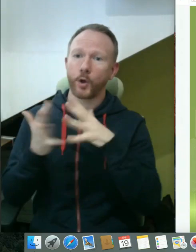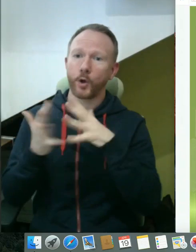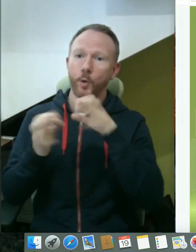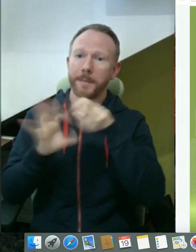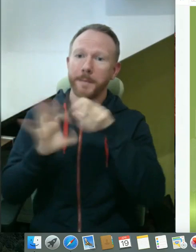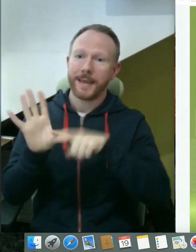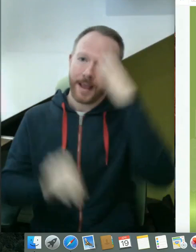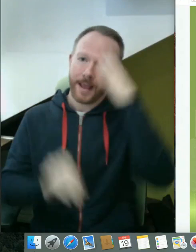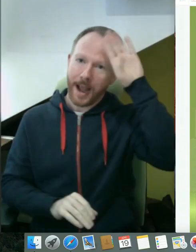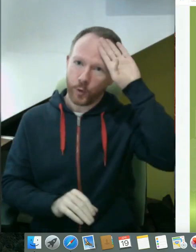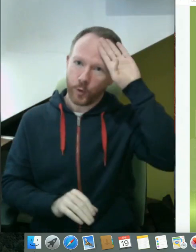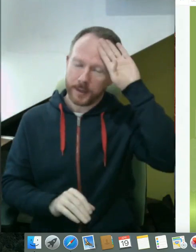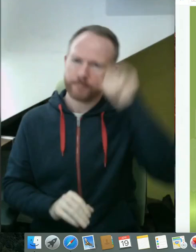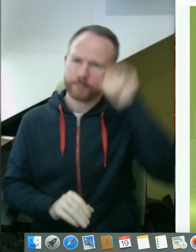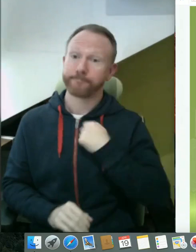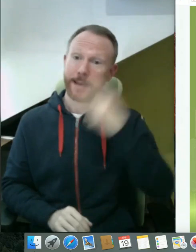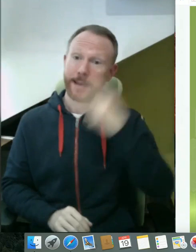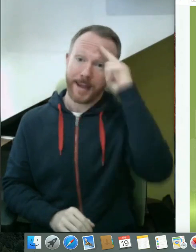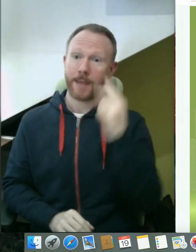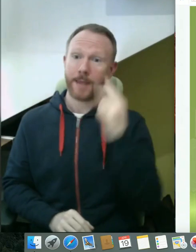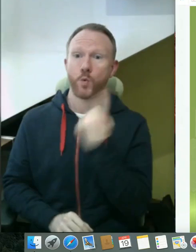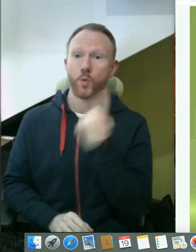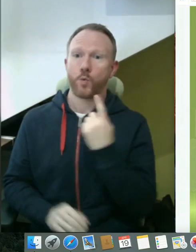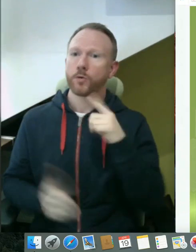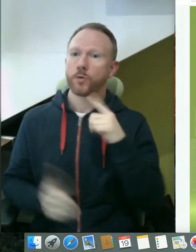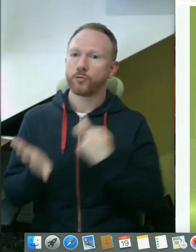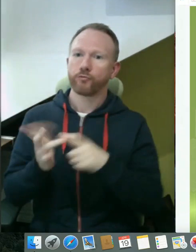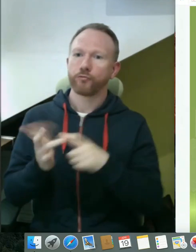Robert Skinner. I'm one of the directors of ASLI.